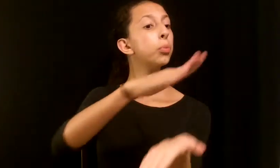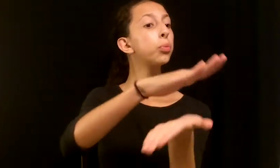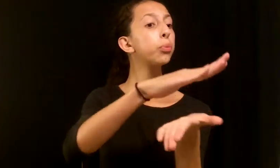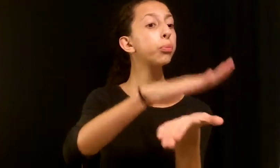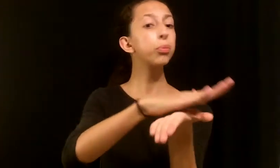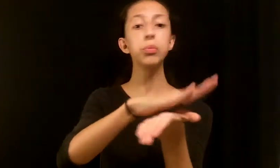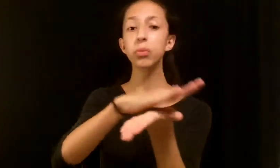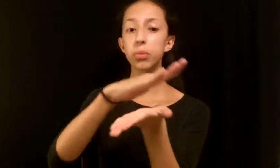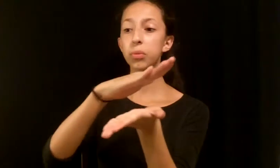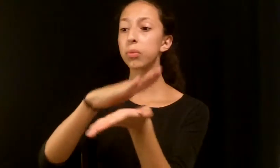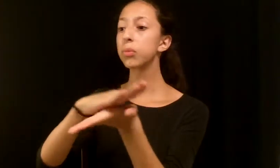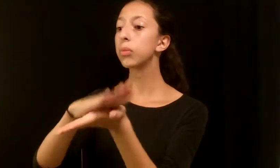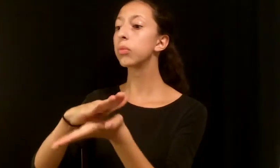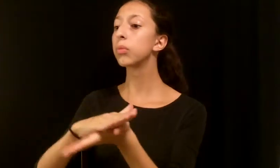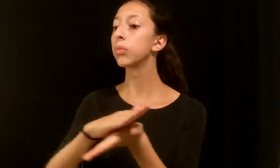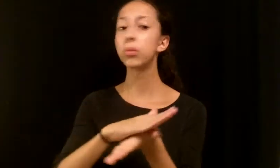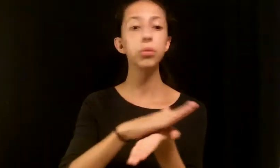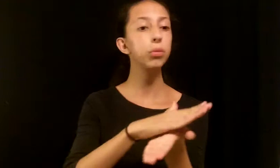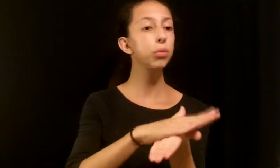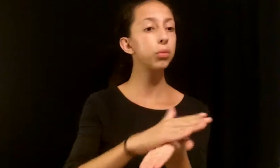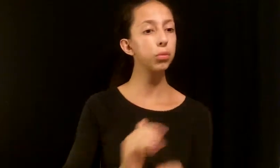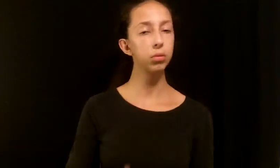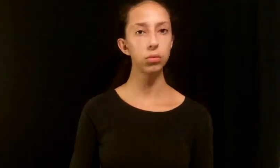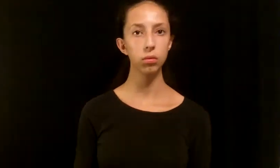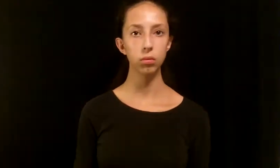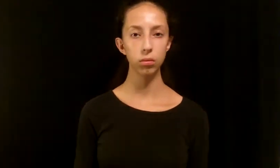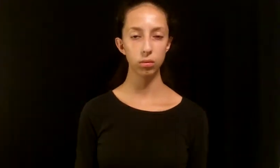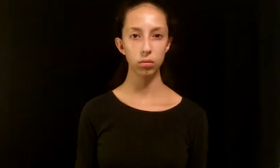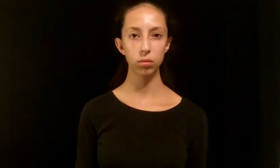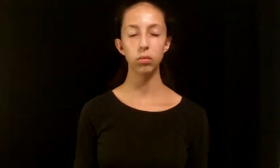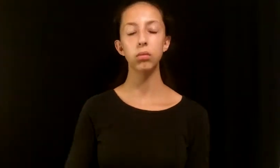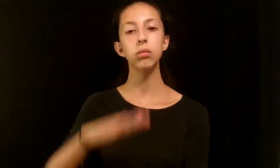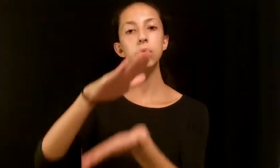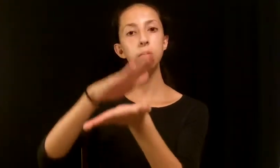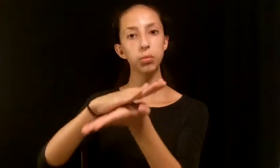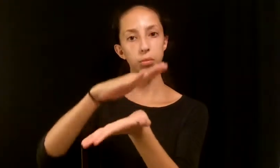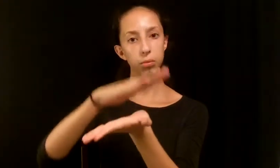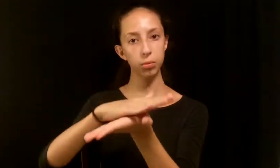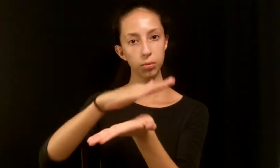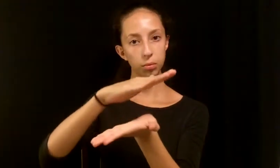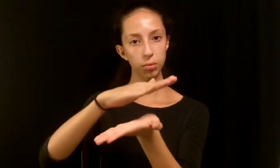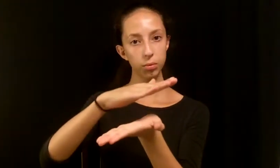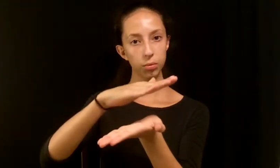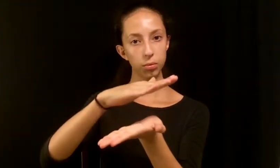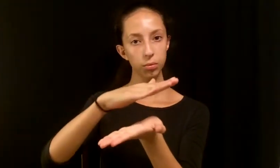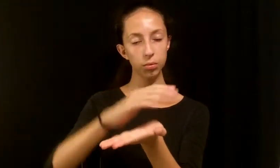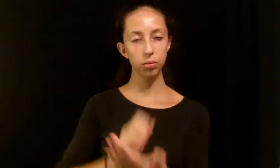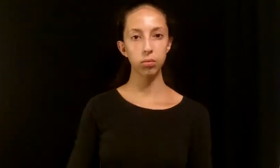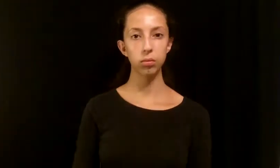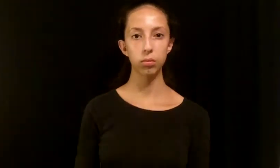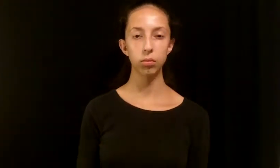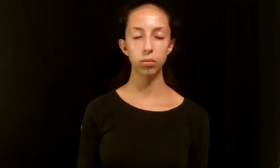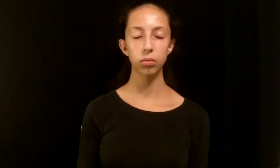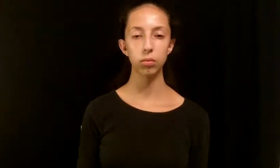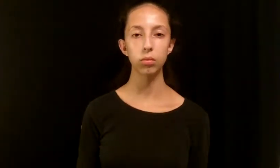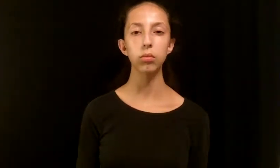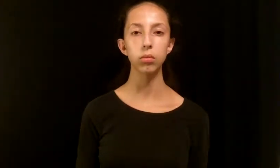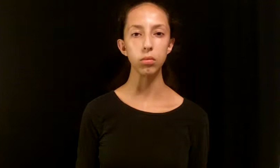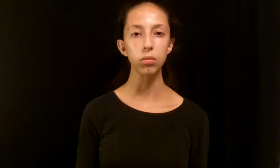she's clapping her hands. So it's just a double clap at the palm of your hand. That's school. I think